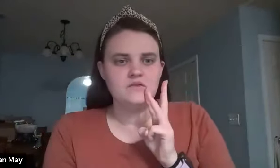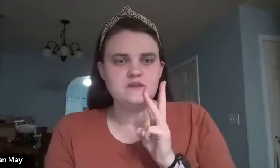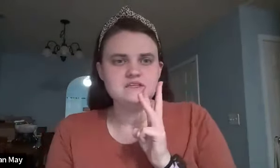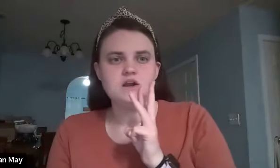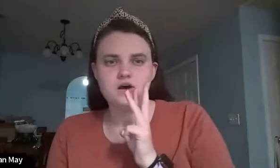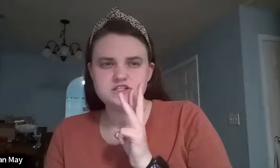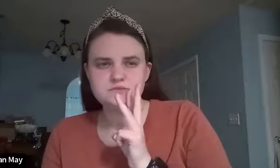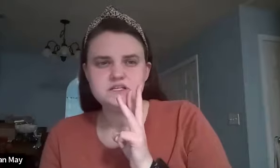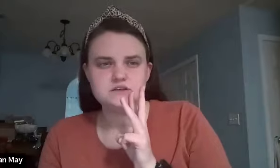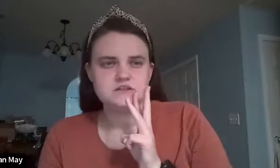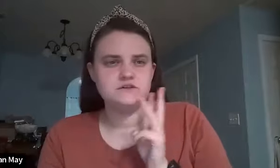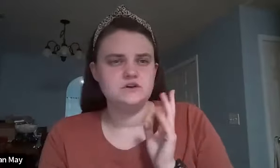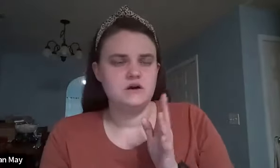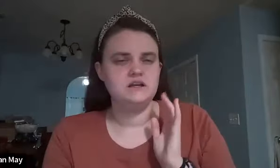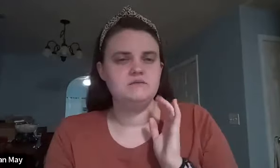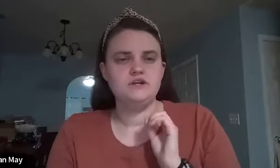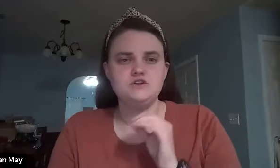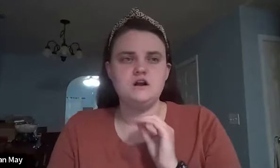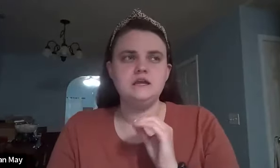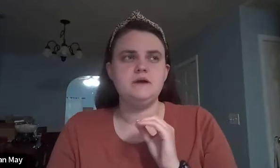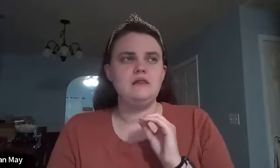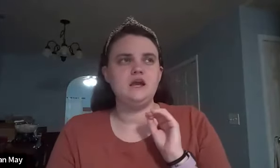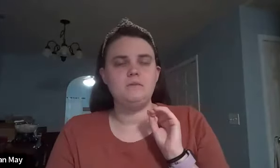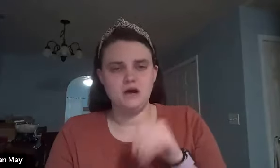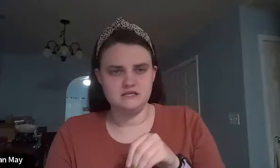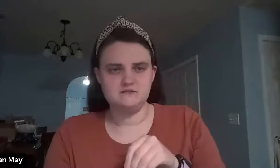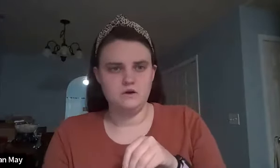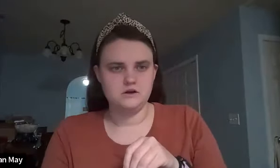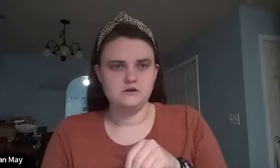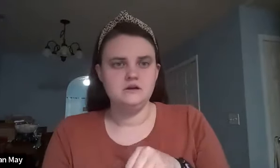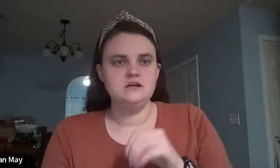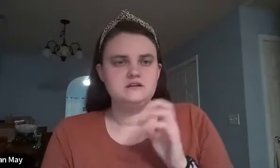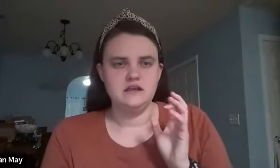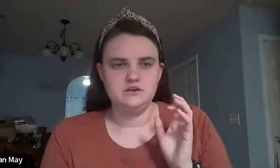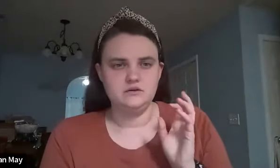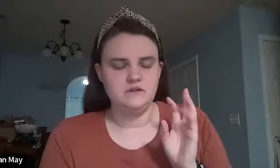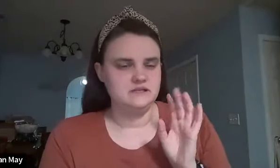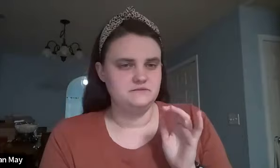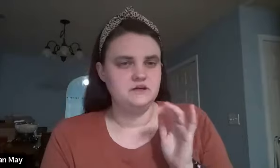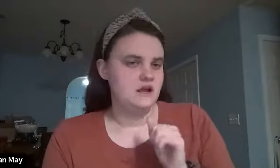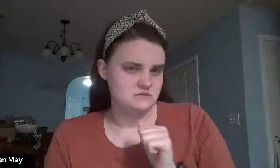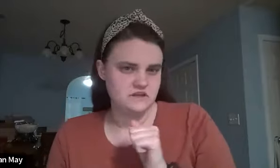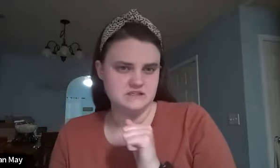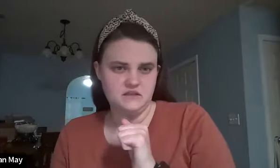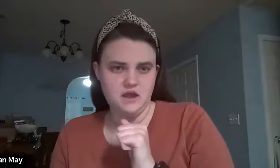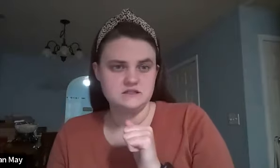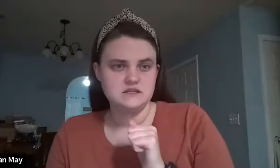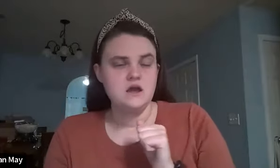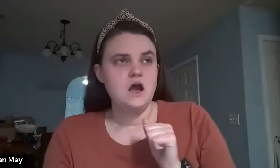This can also be used if you're when you're talking about like bodies of water, like you're like different kinds of things like that.